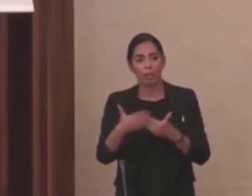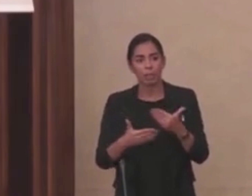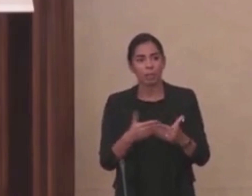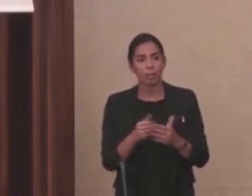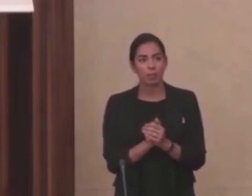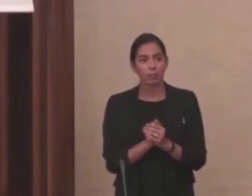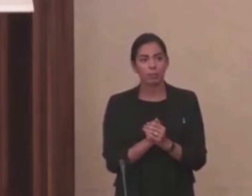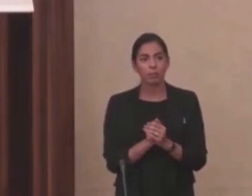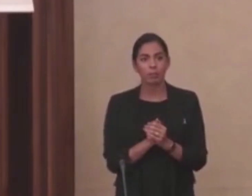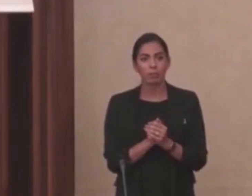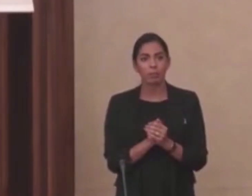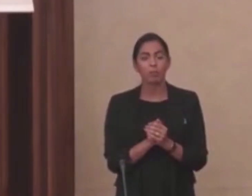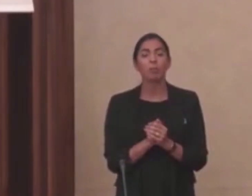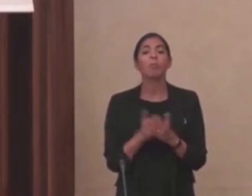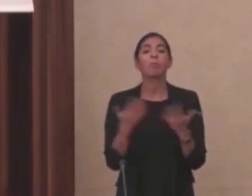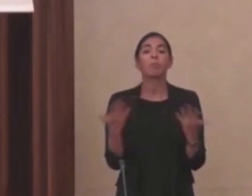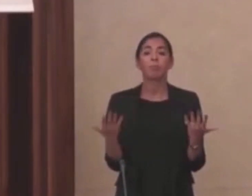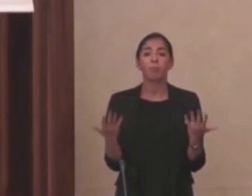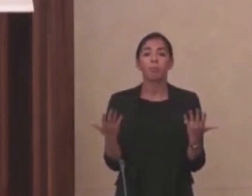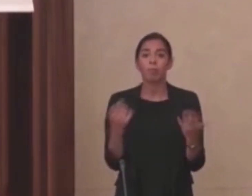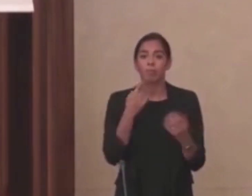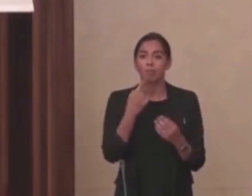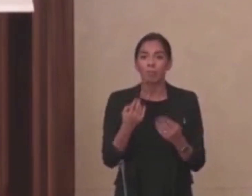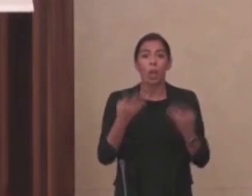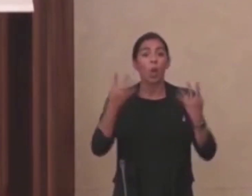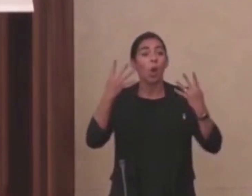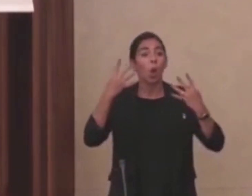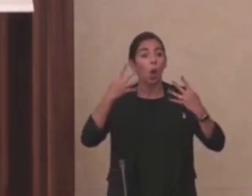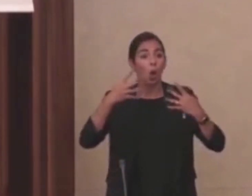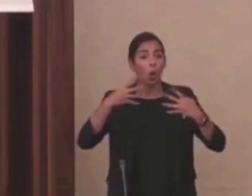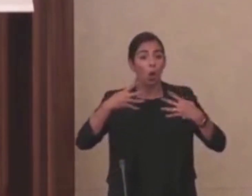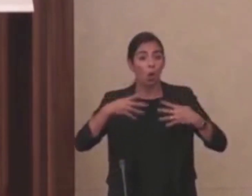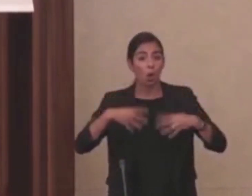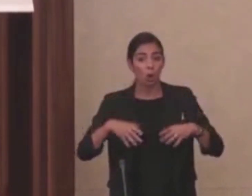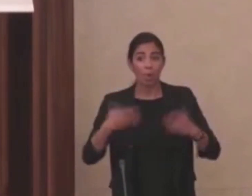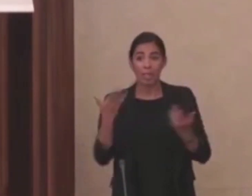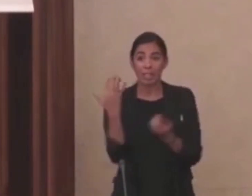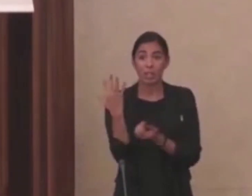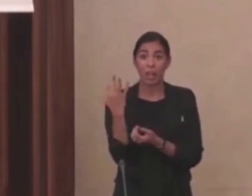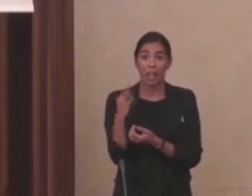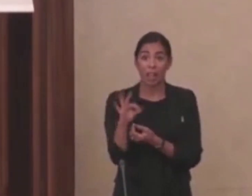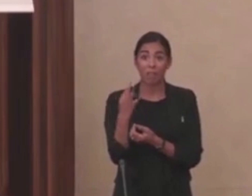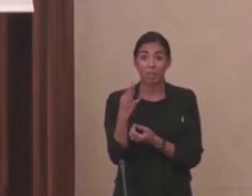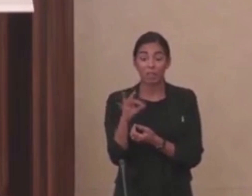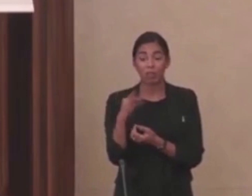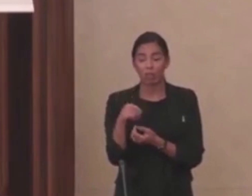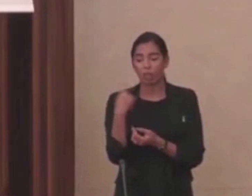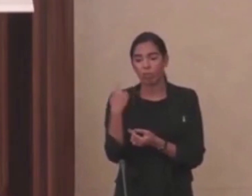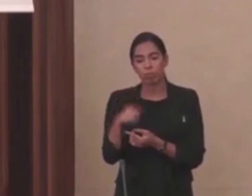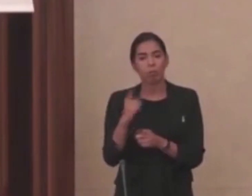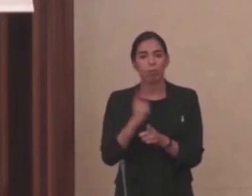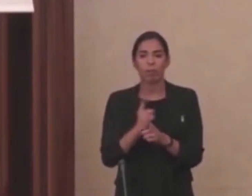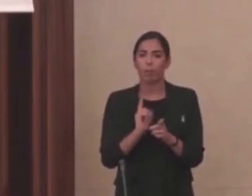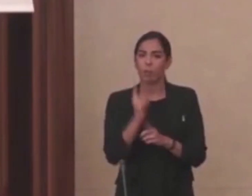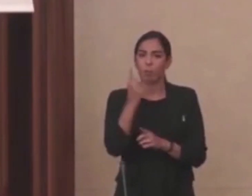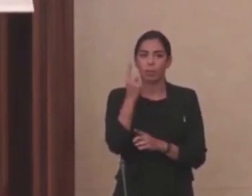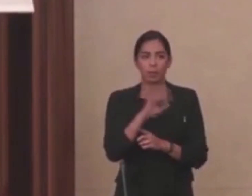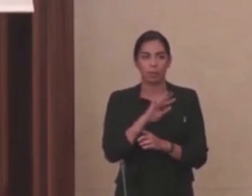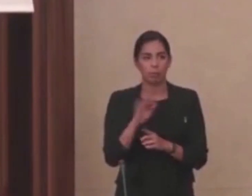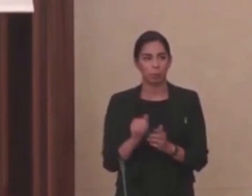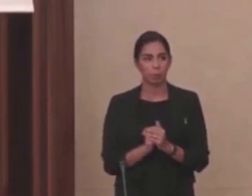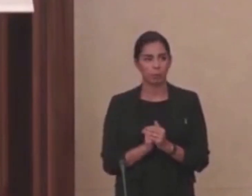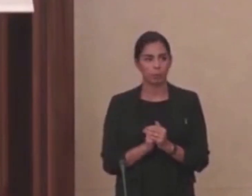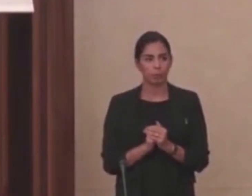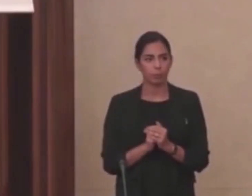initiative. l'organizzazione, in questo caso l'organizzazione So let me tell you that efficiente, è the davvero organization, la an effective prima organization, medicina. is the